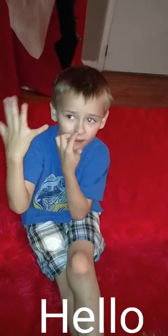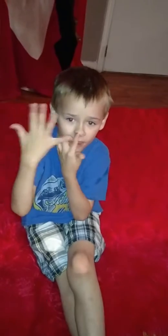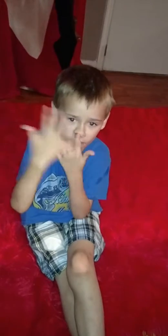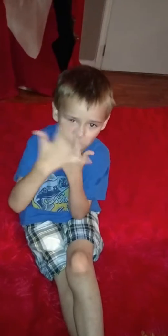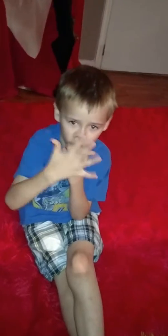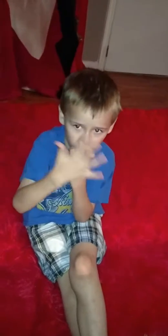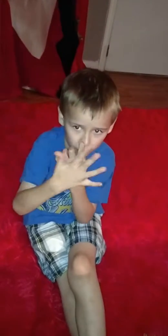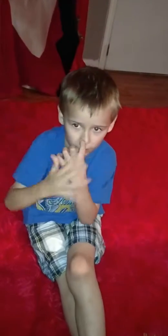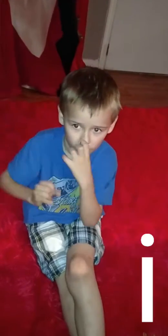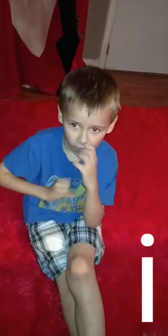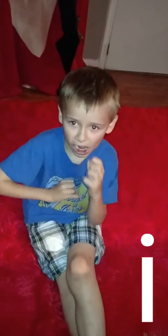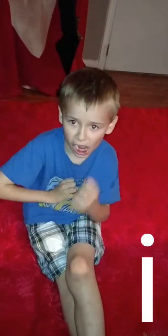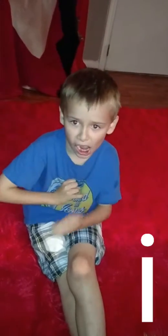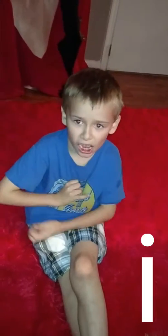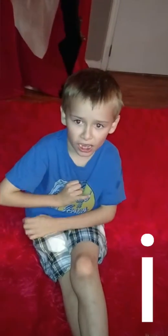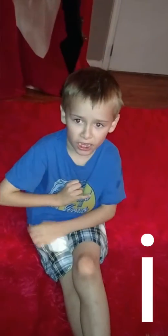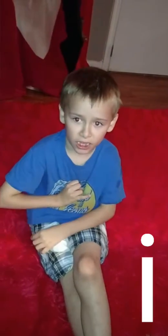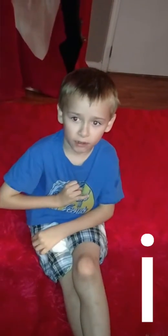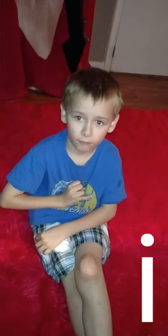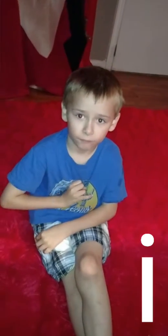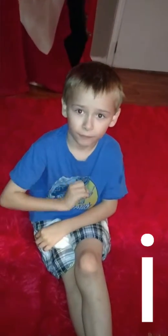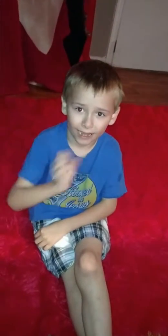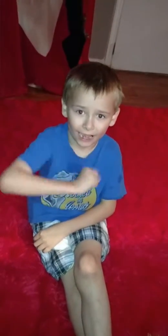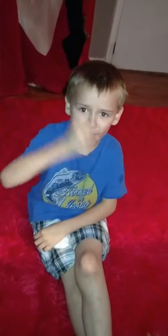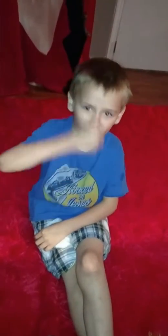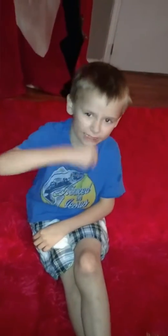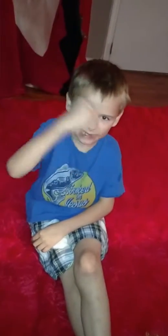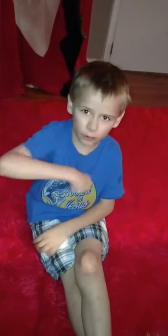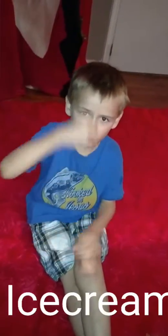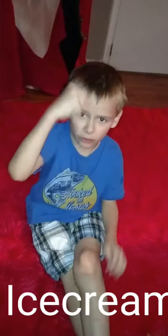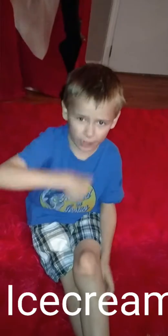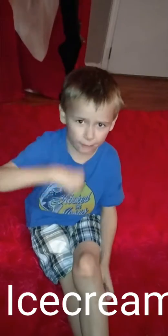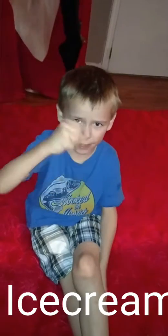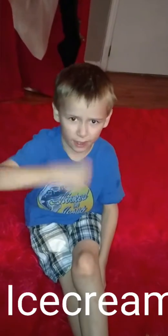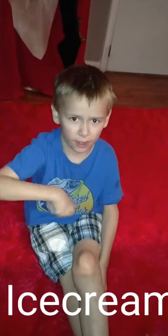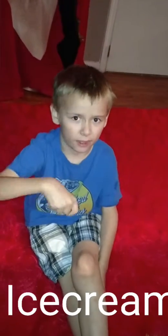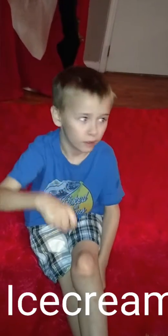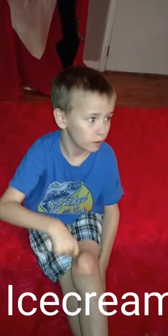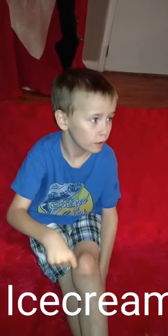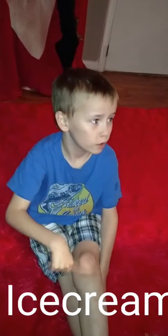Sign Eye. Sign Sign Ice Cream. Sign Jesus.